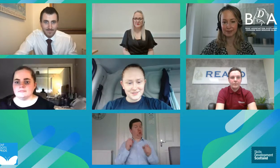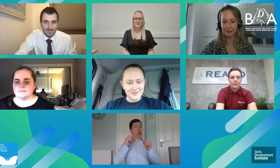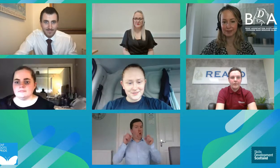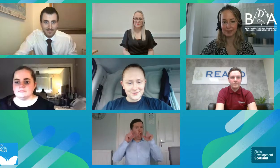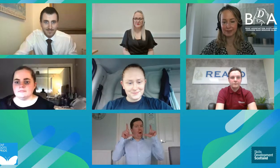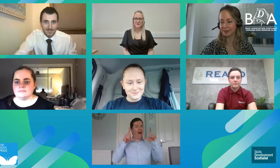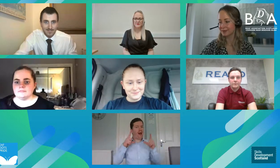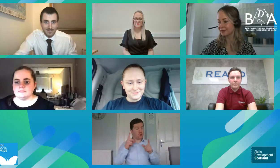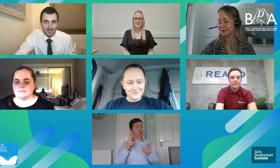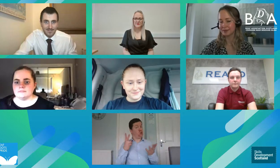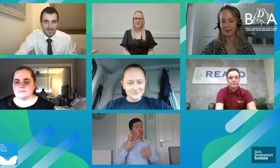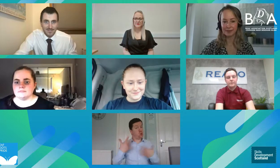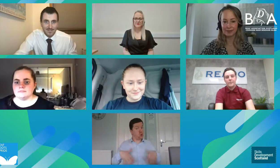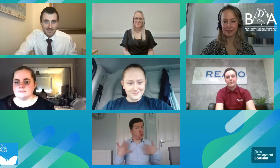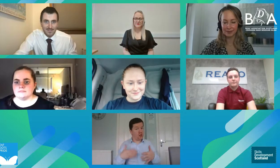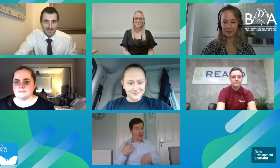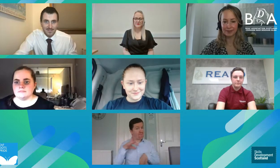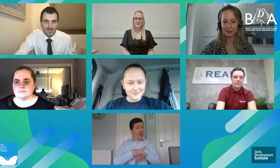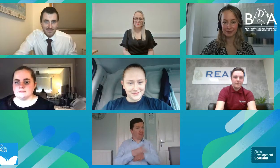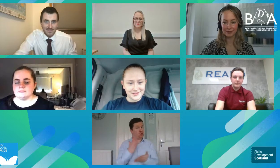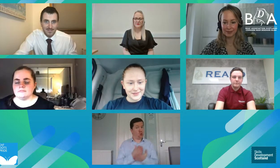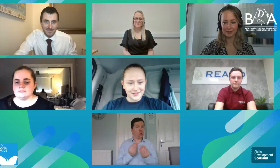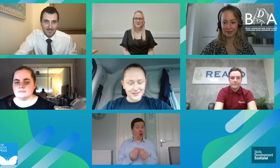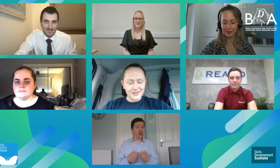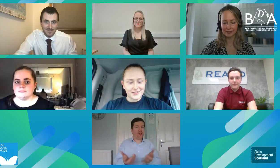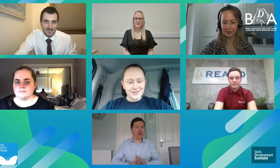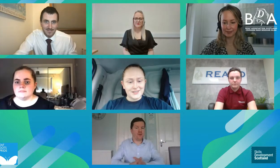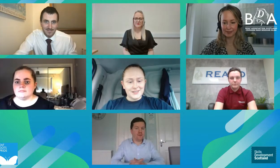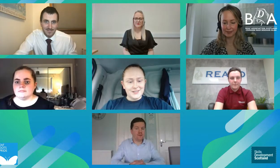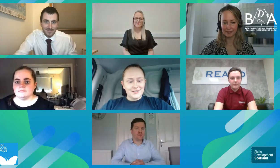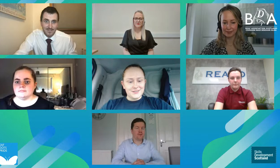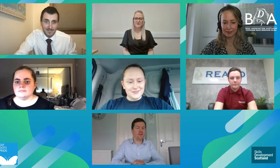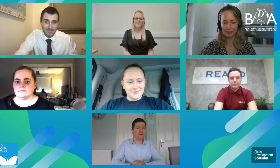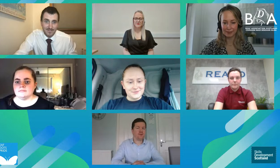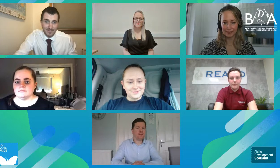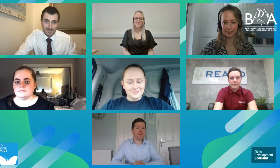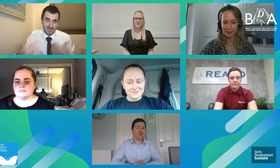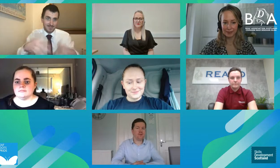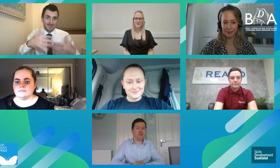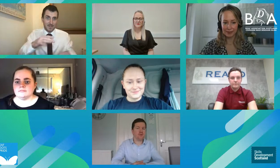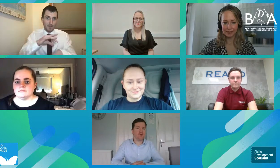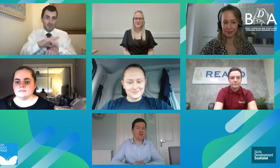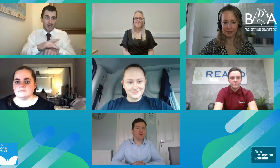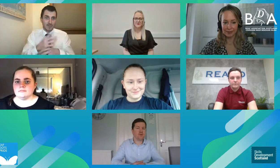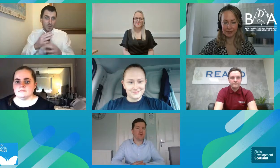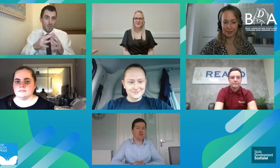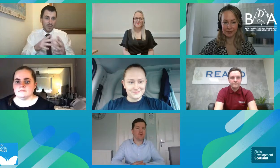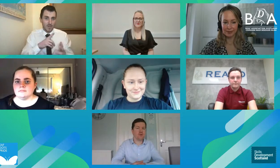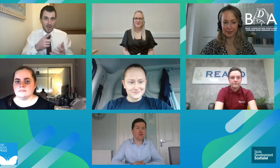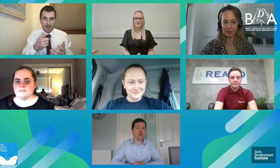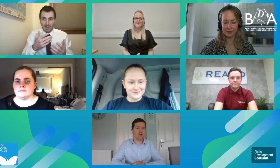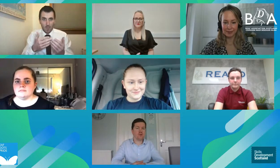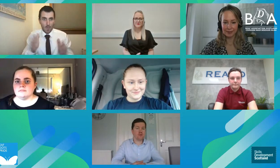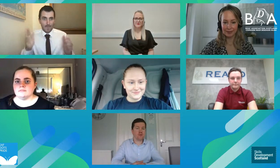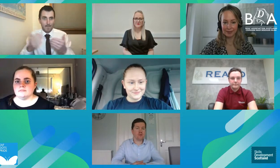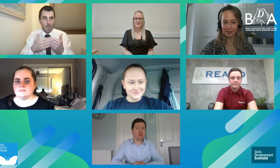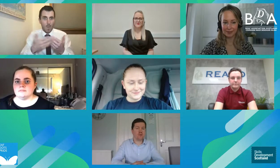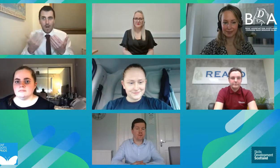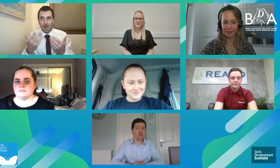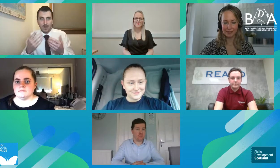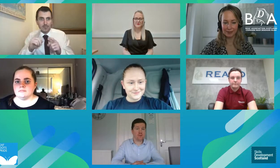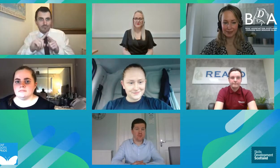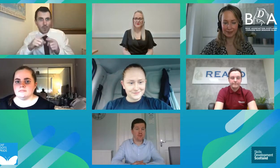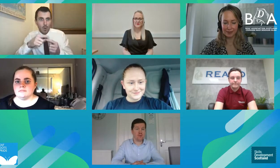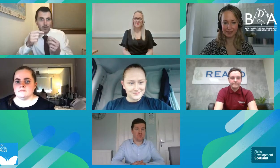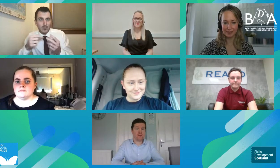different industries where I could actually take my skill set, and I think that all stems from the apprenticeship.